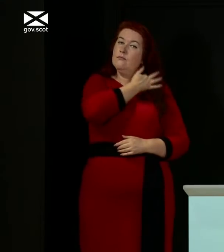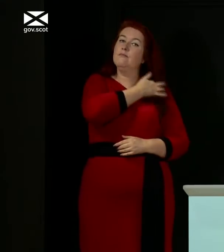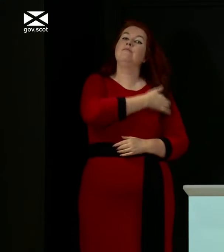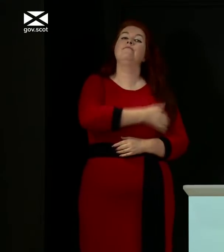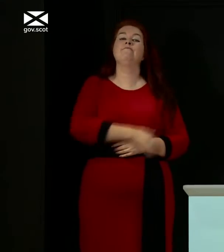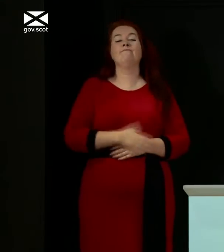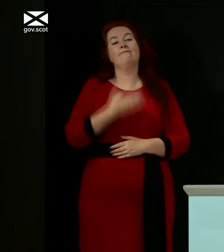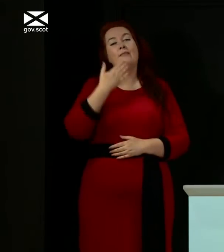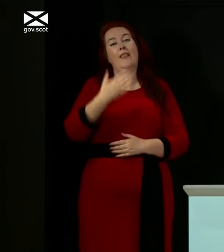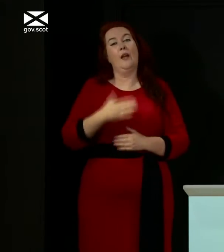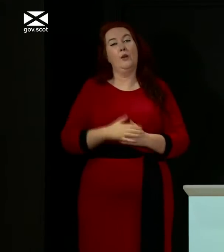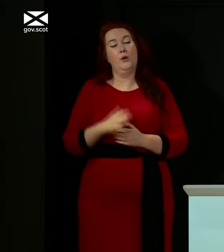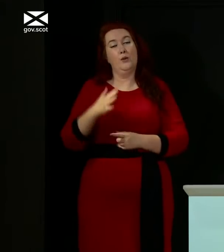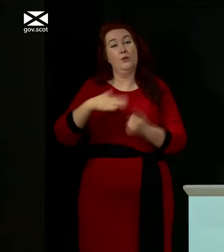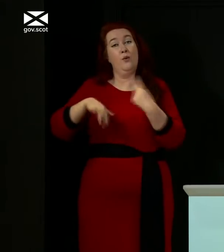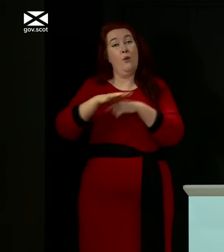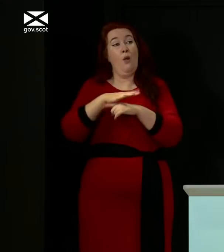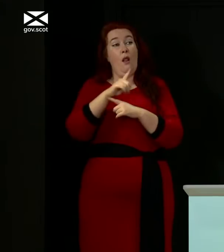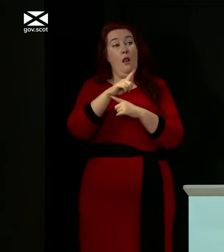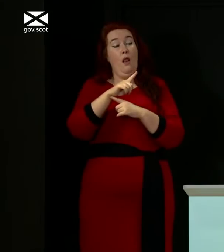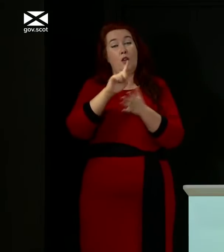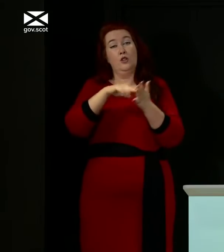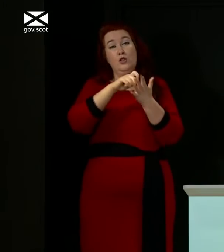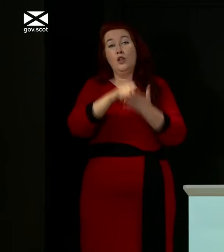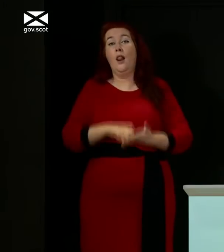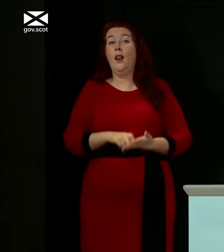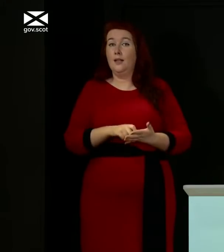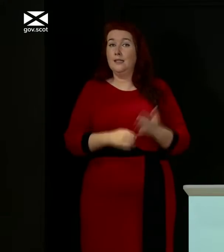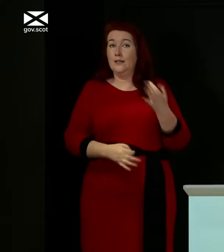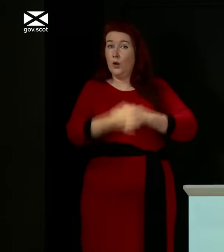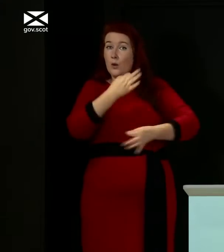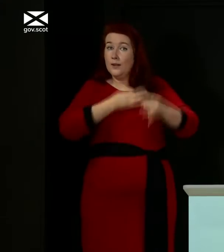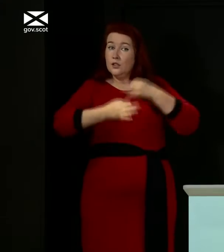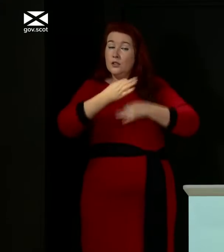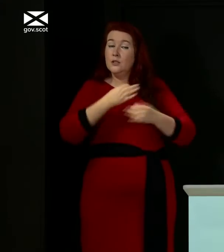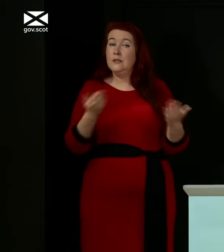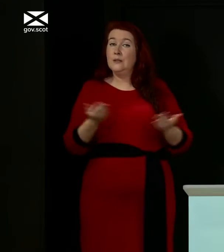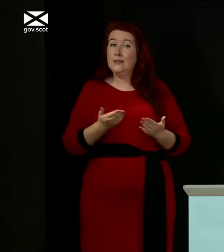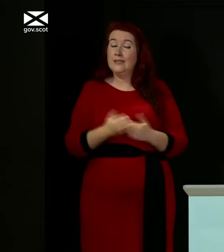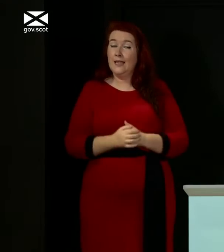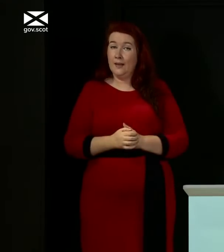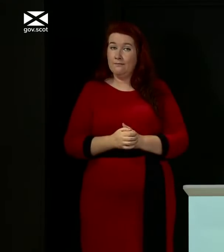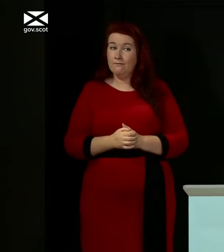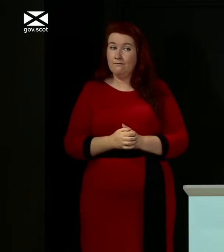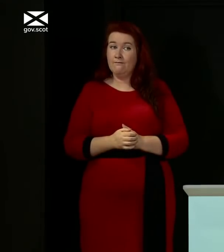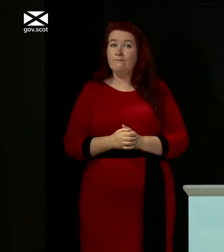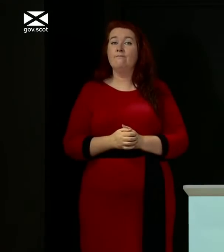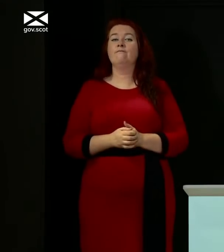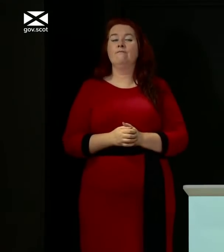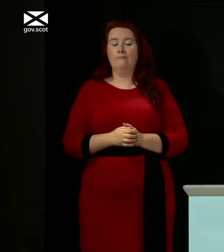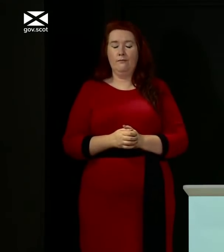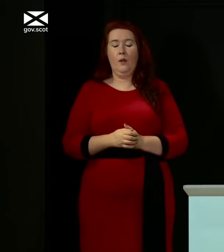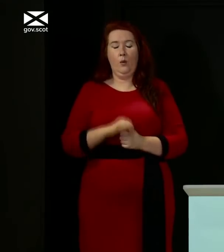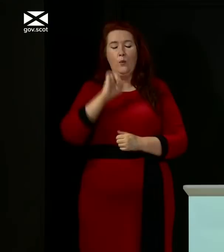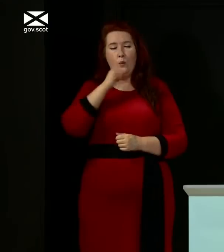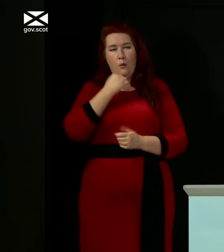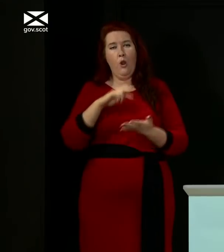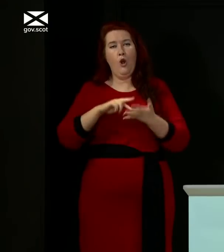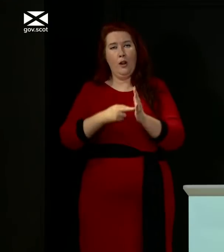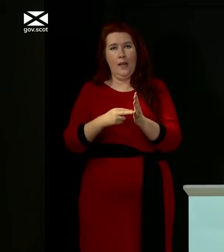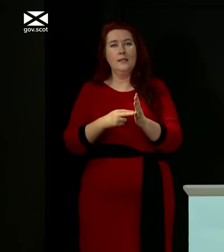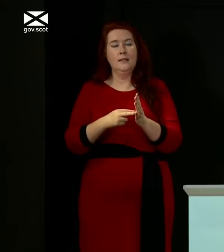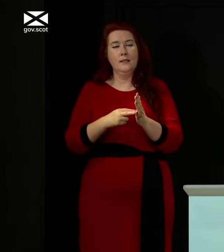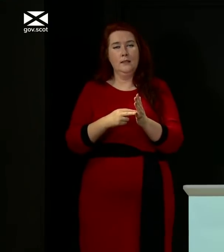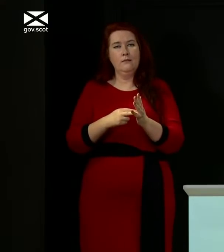Thank you to all the journalists for questions, and we will organise